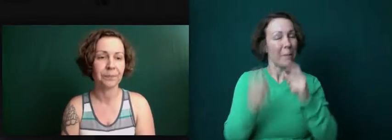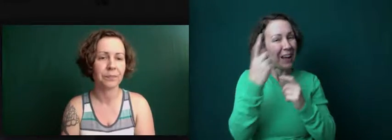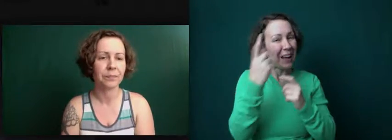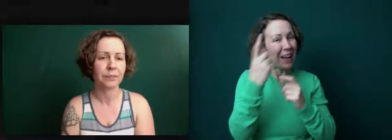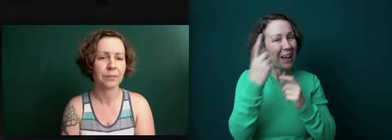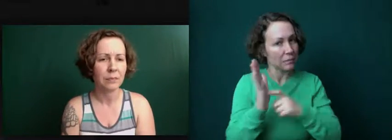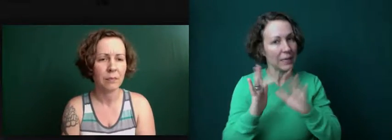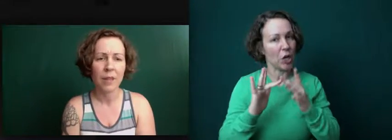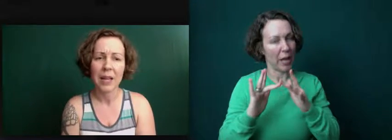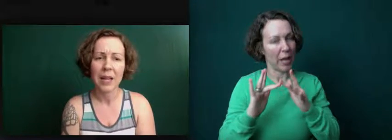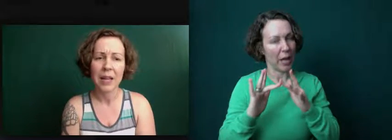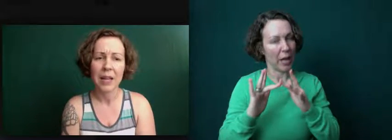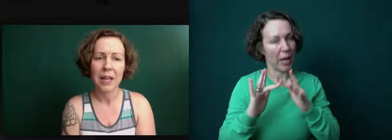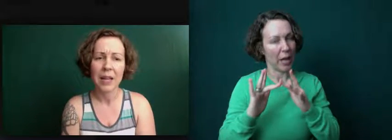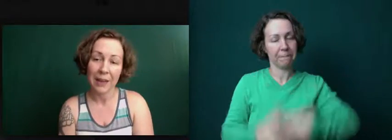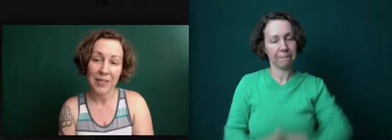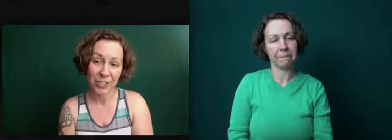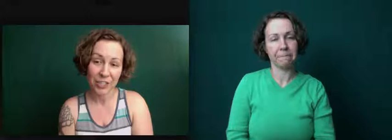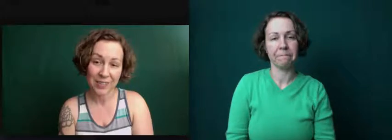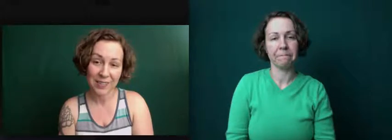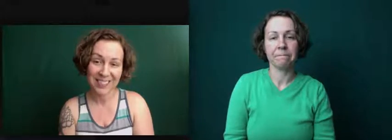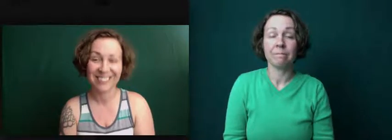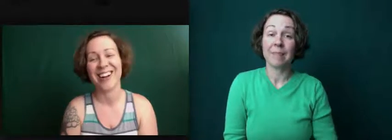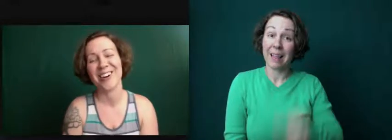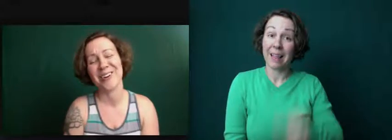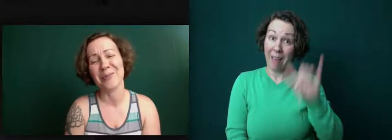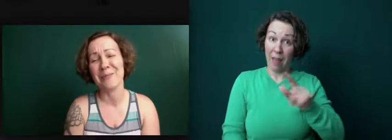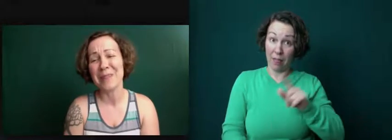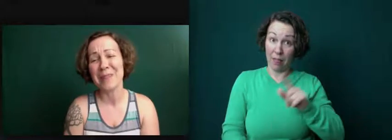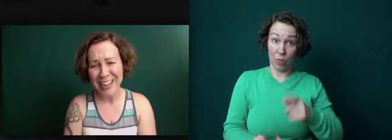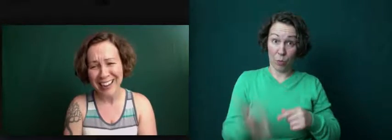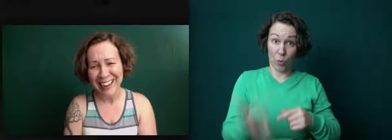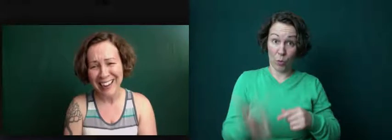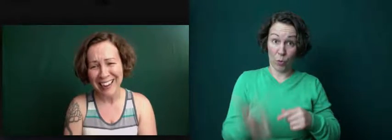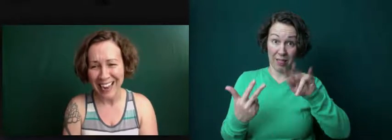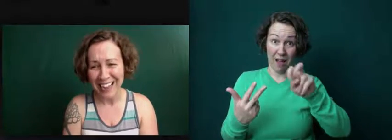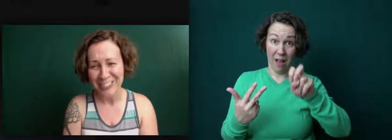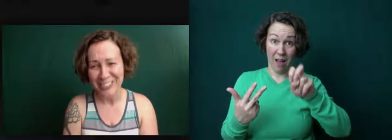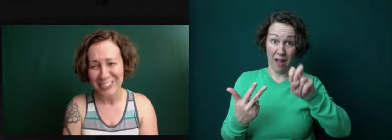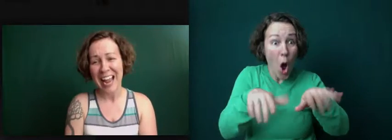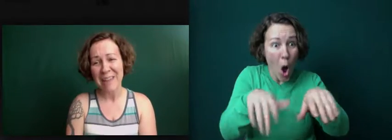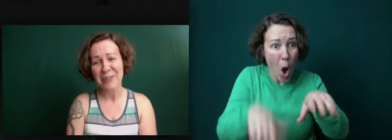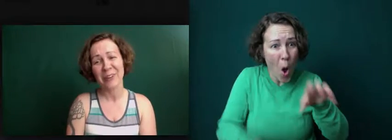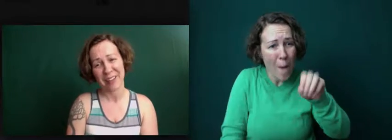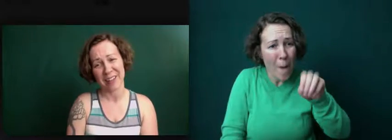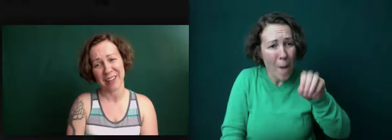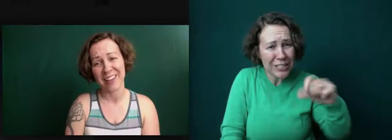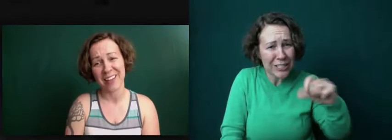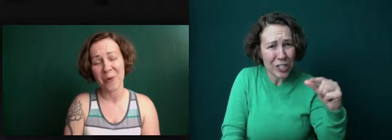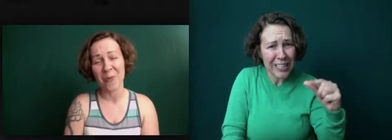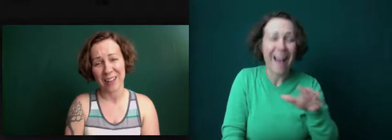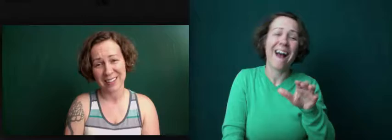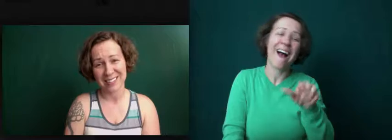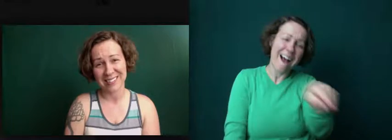So the live sessions, oh, Miss G, oh my gosh, Amy